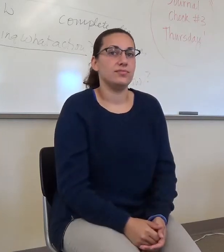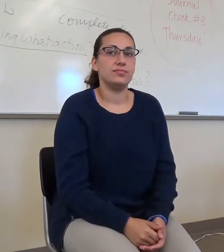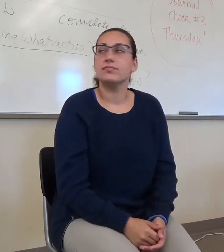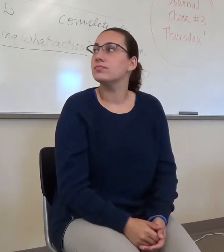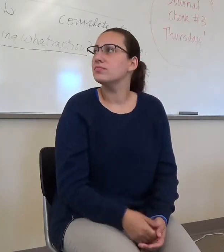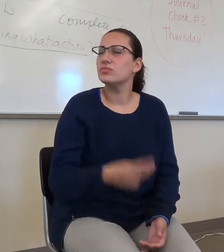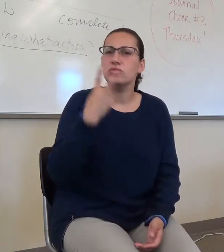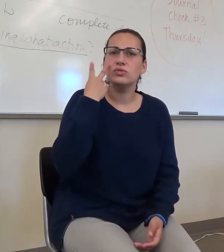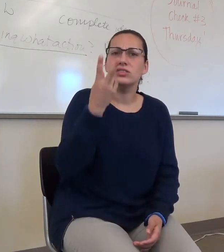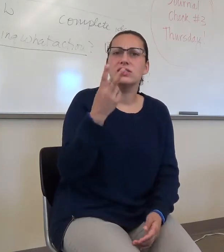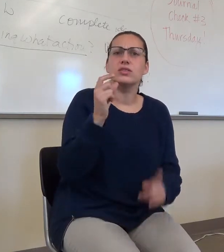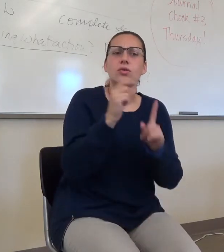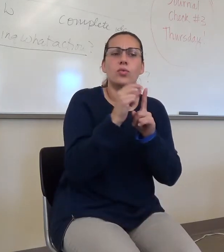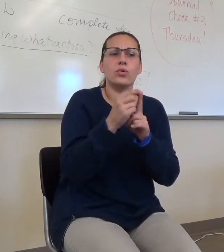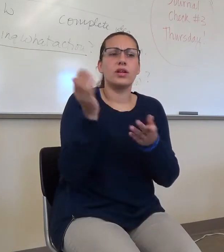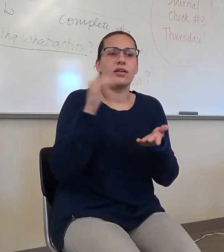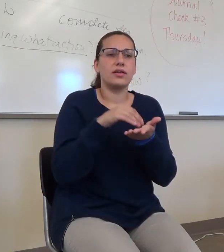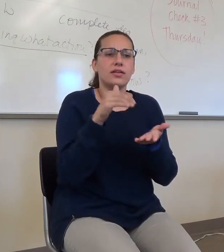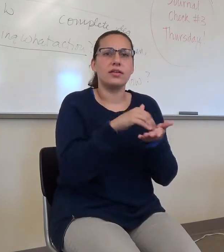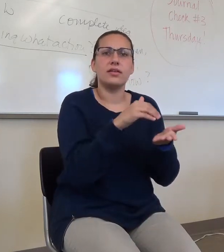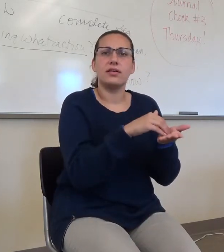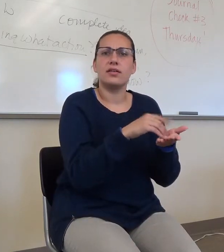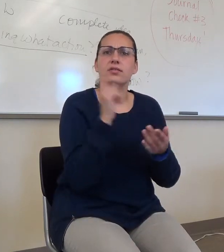repeated or referred to throughout here?